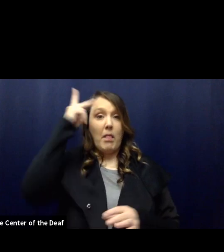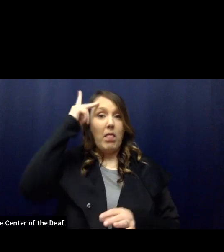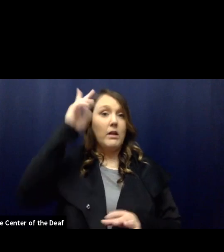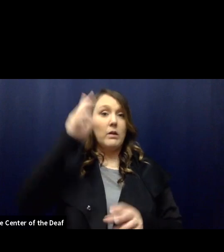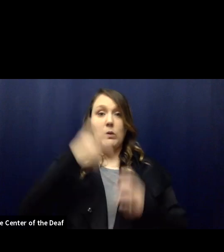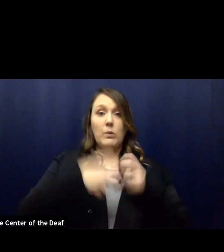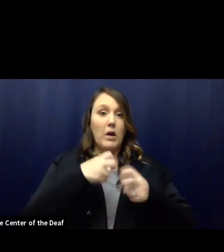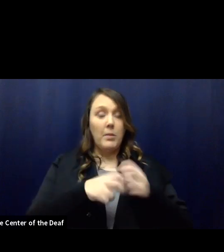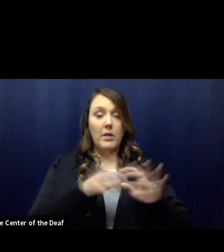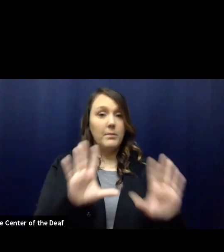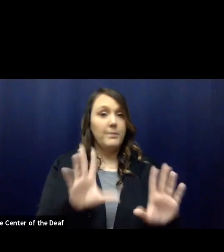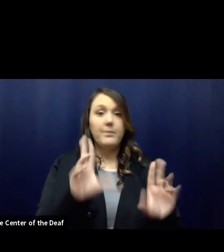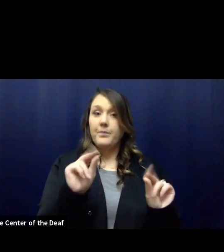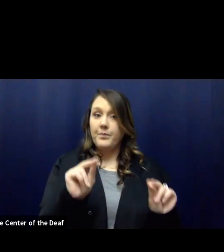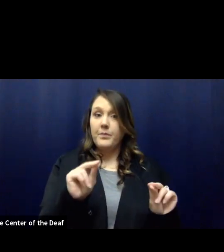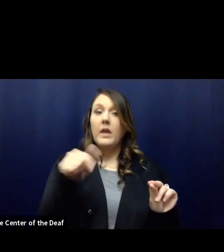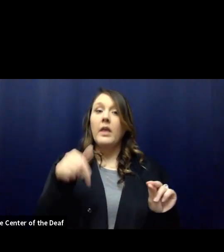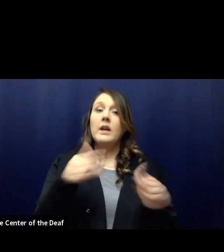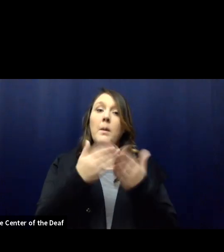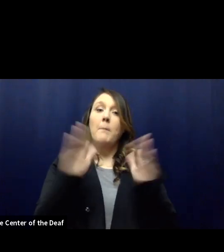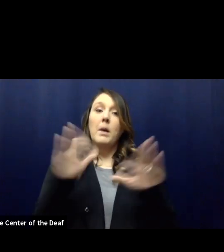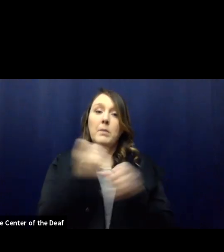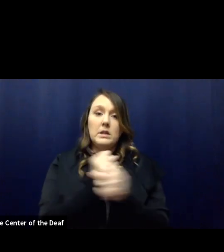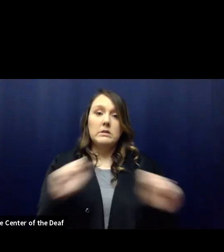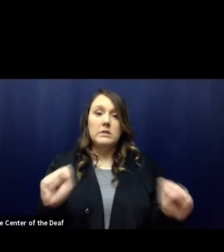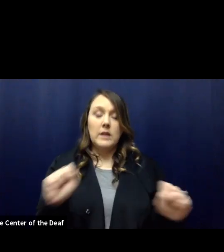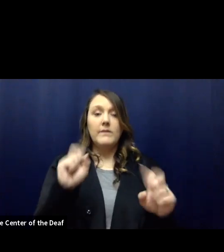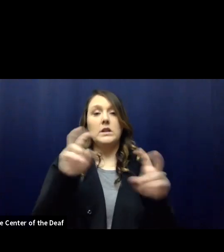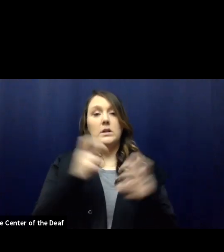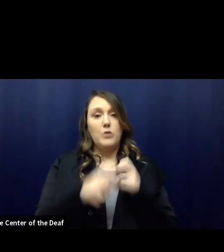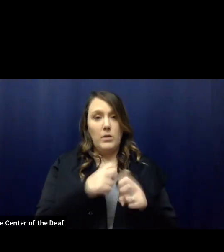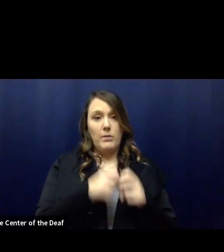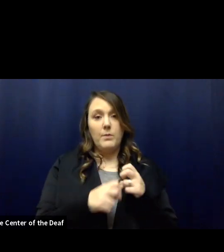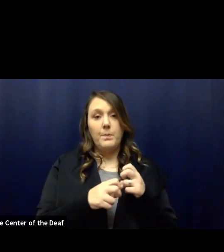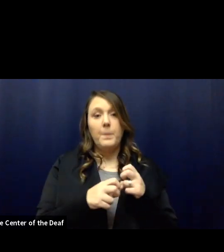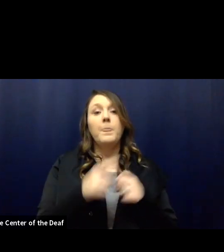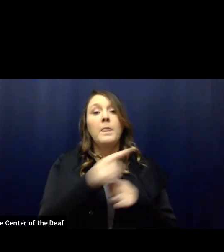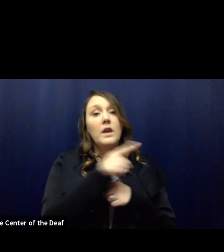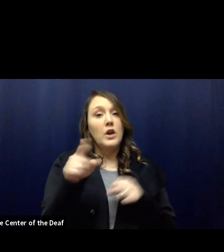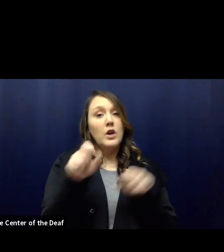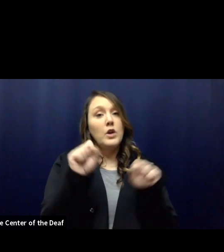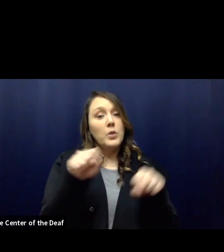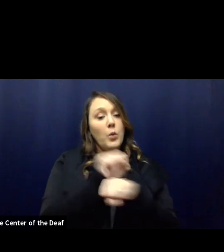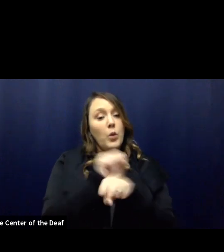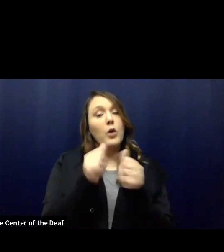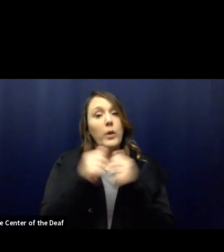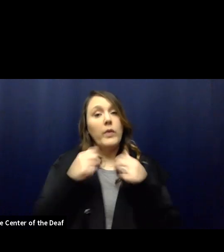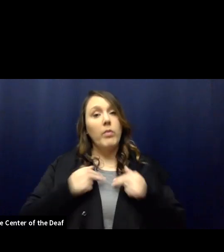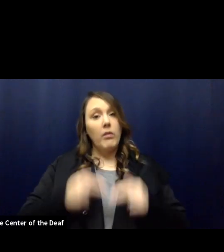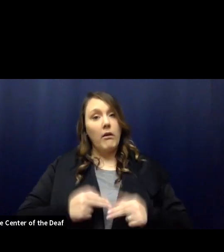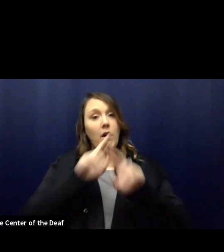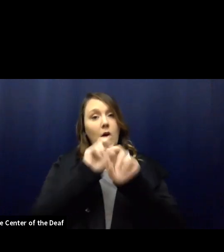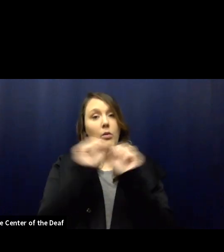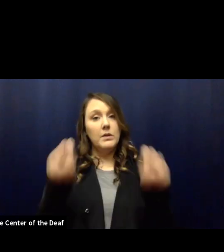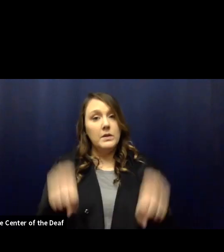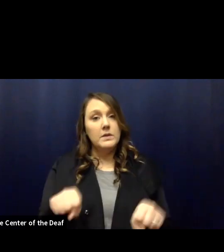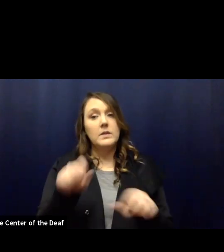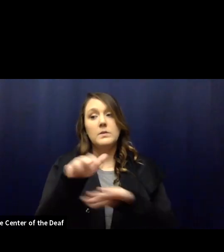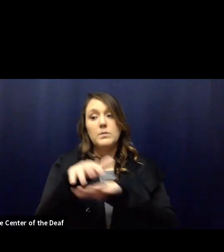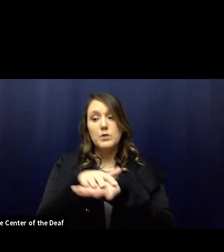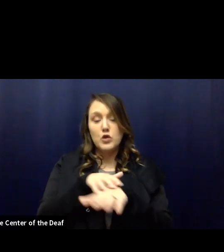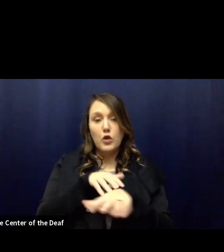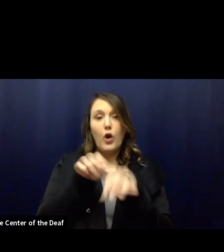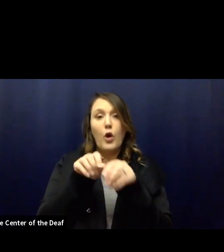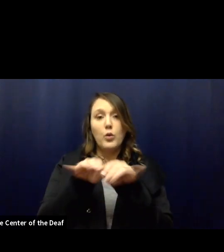a public safety issue. And this is an opportunity for you to link arms with the health systems to help slow the spread of disease in